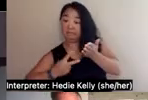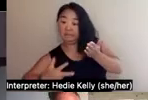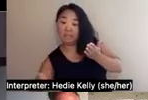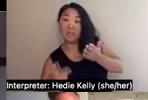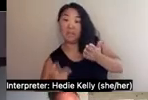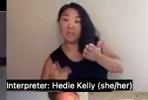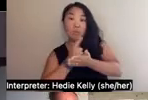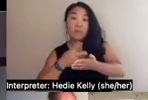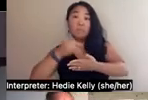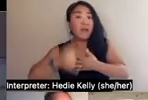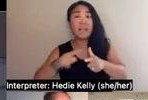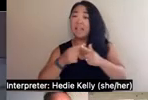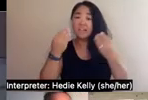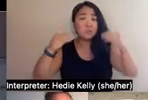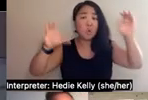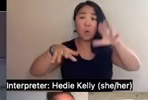that sold out instantly.